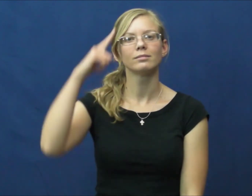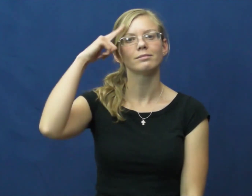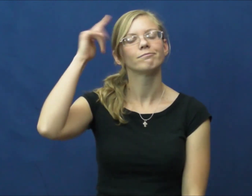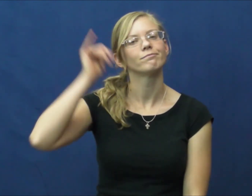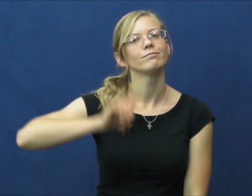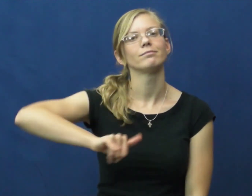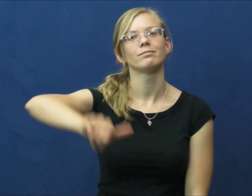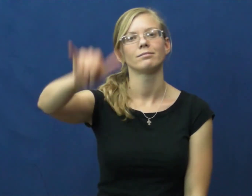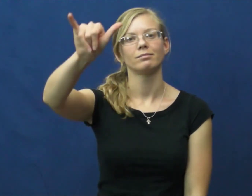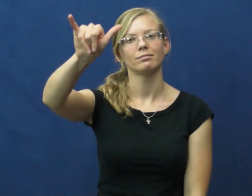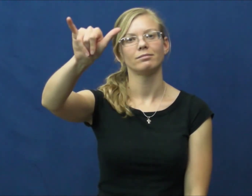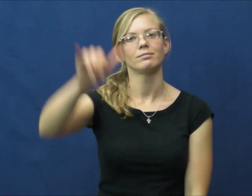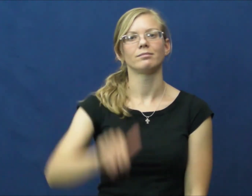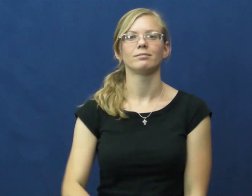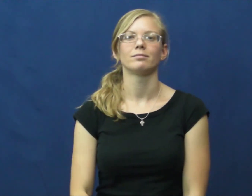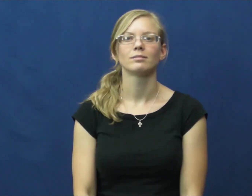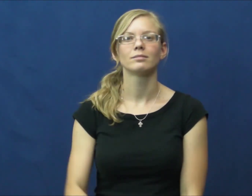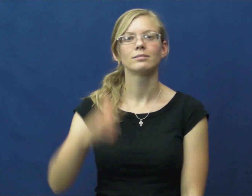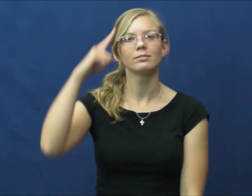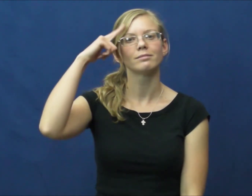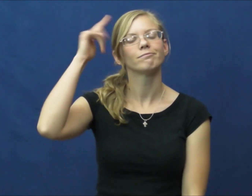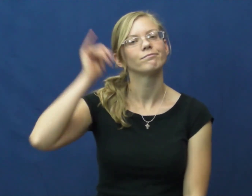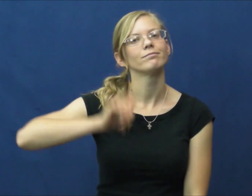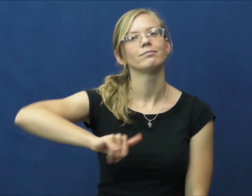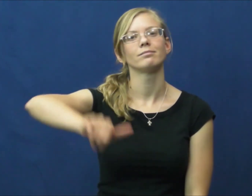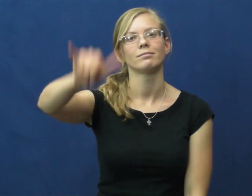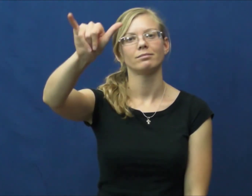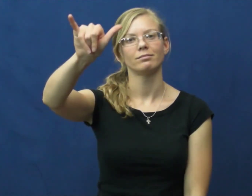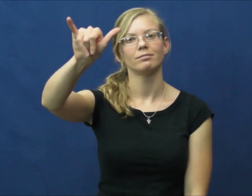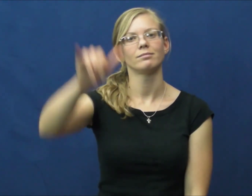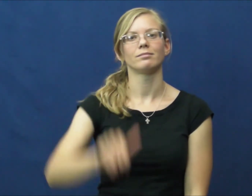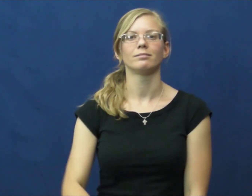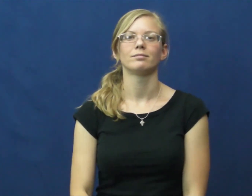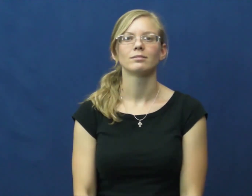That's the only thing I really know You're my